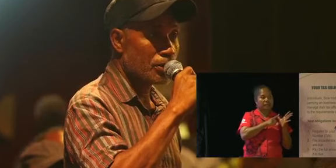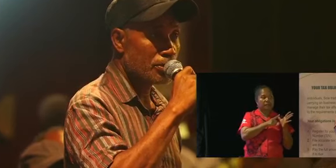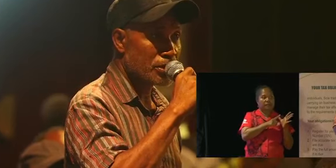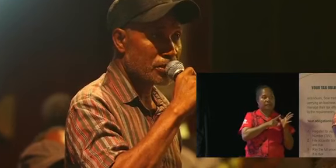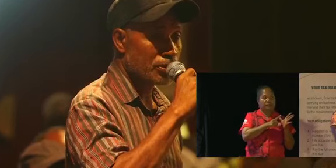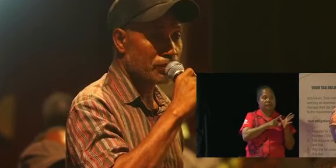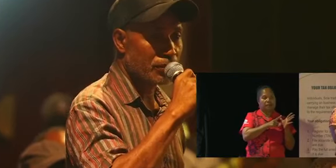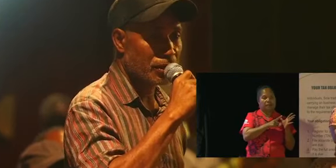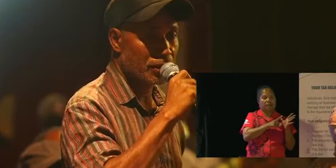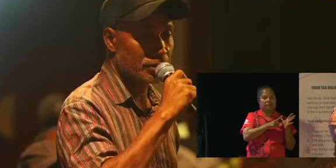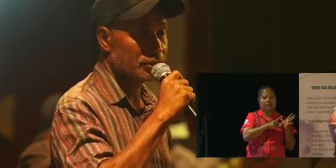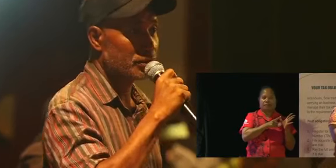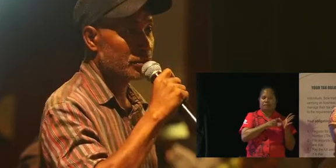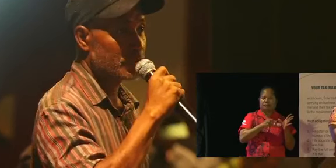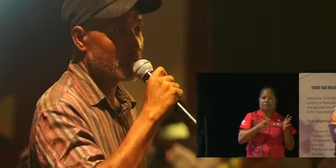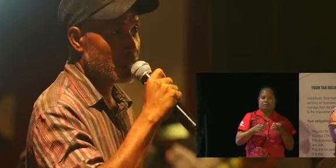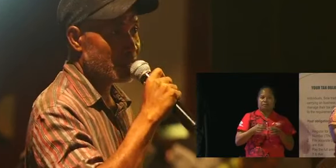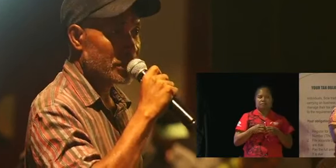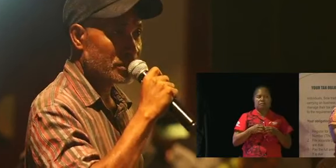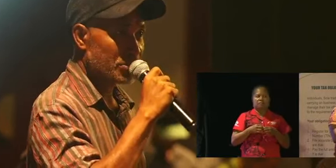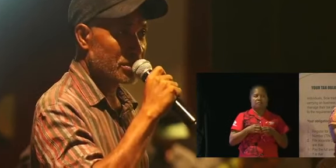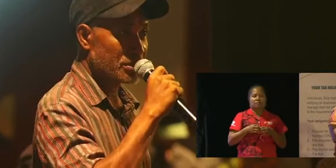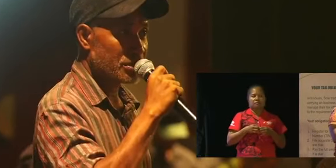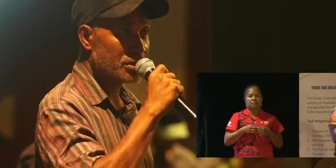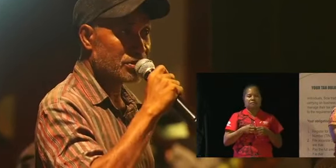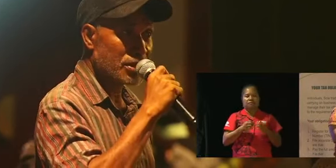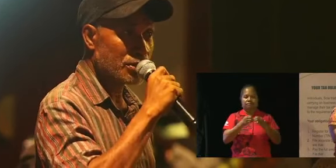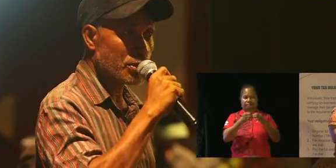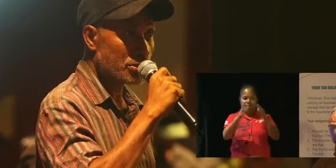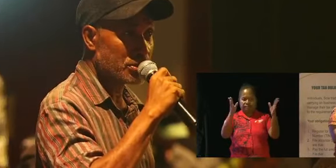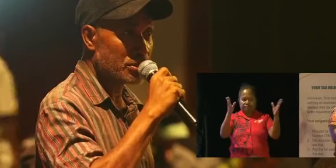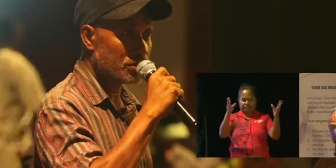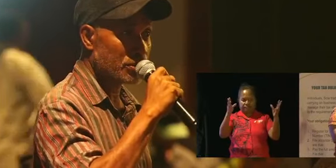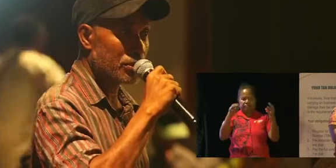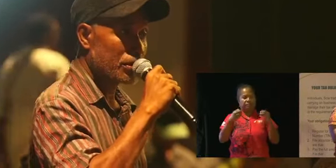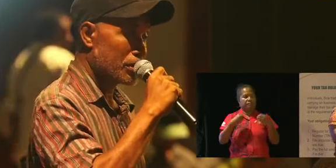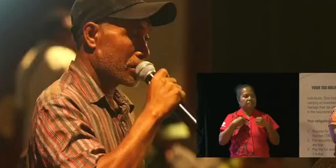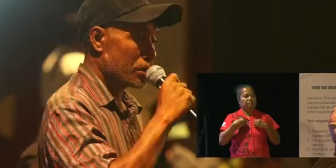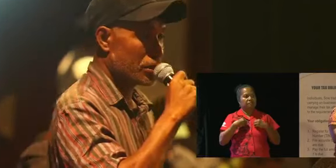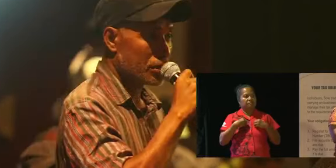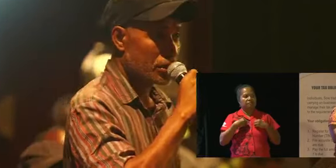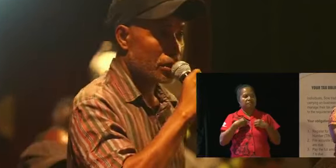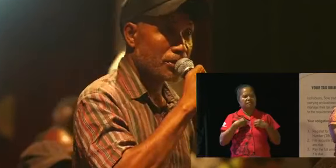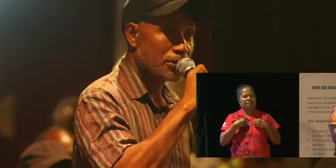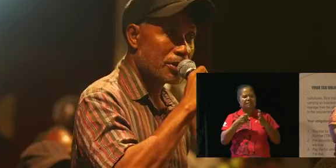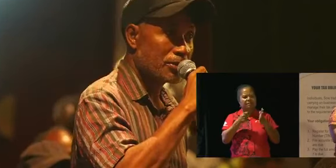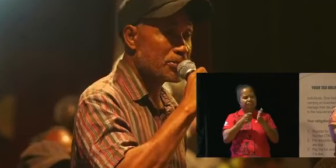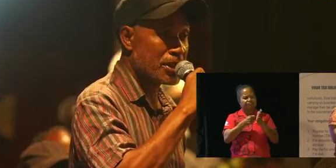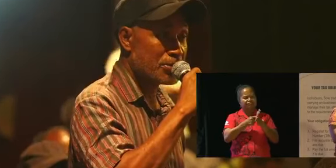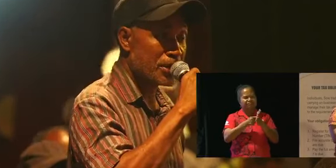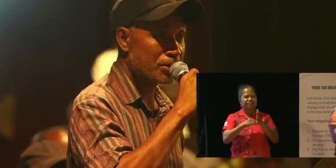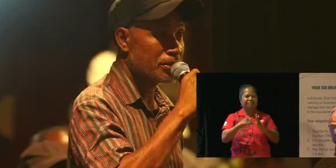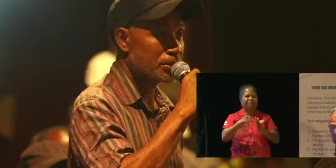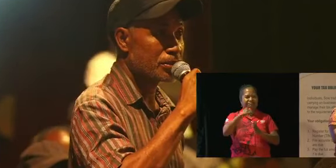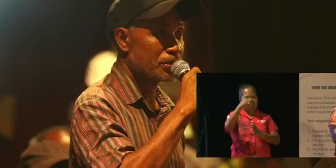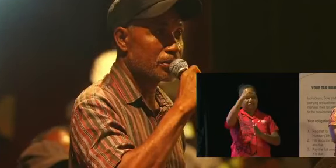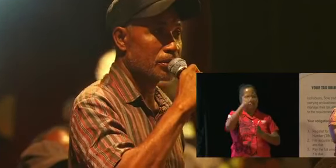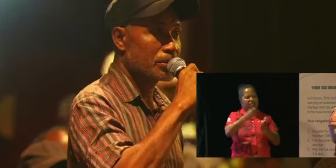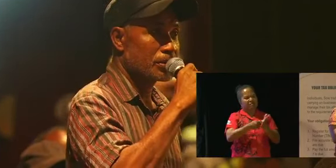in a context of startup business. It's very costly for registration